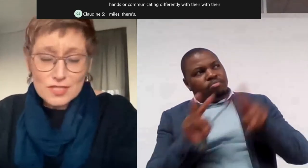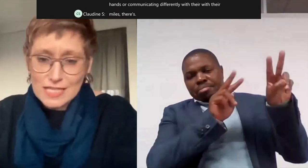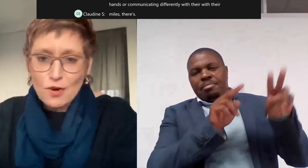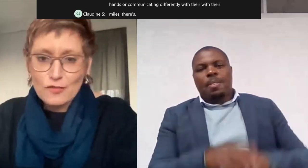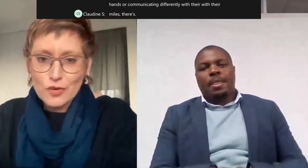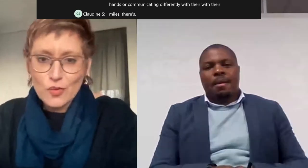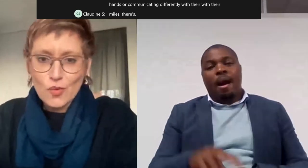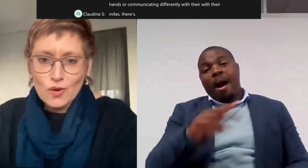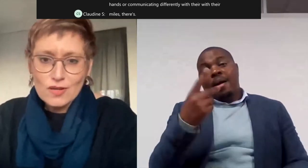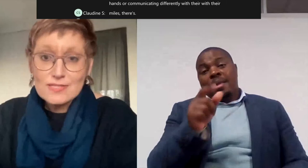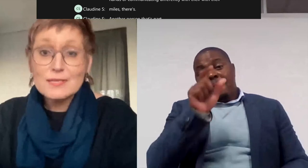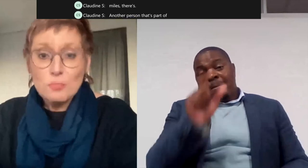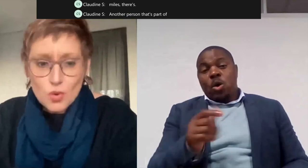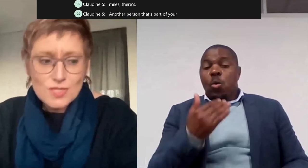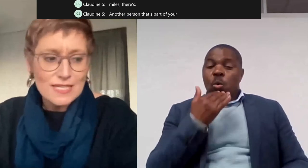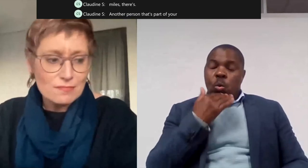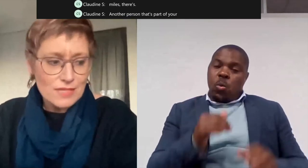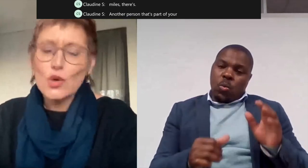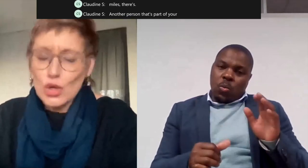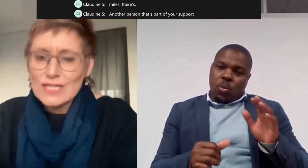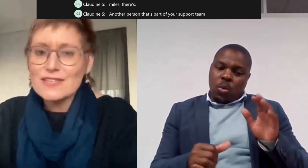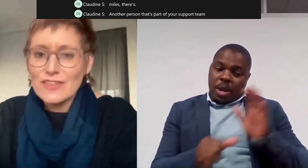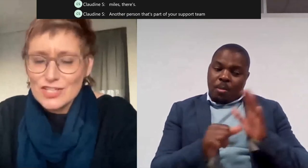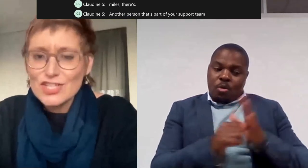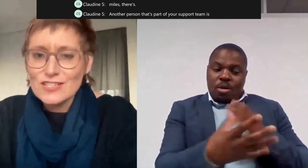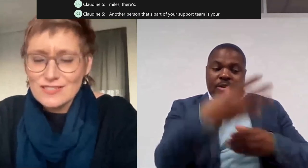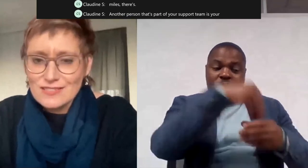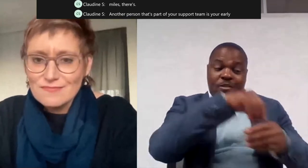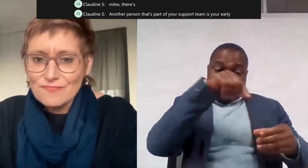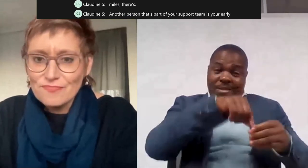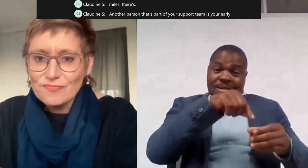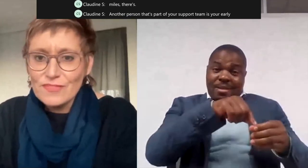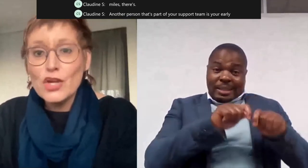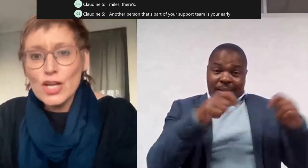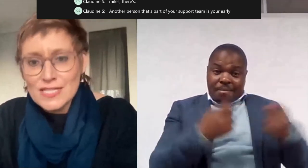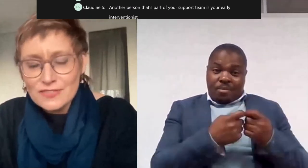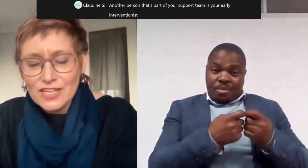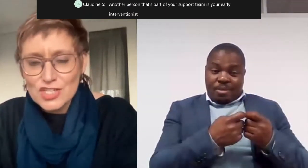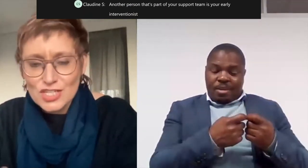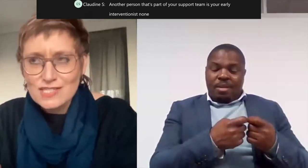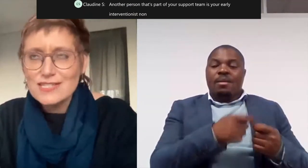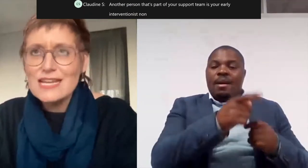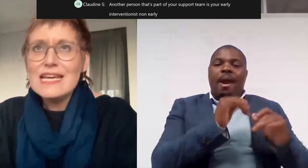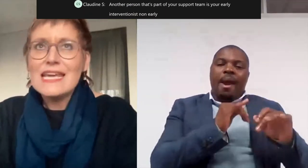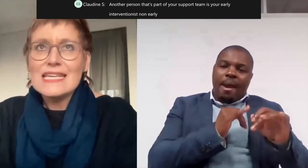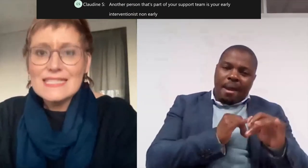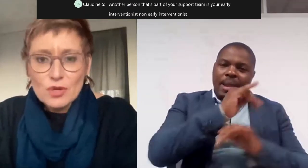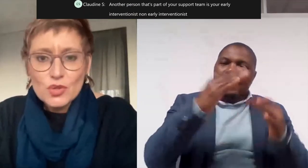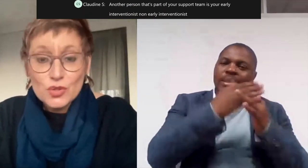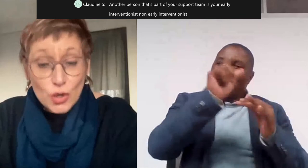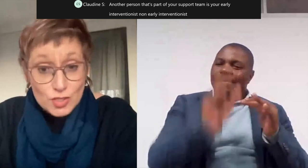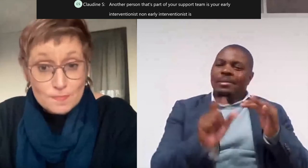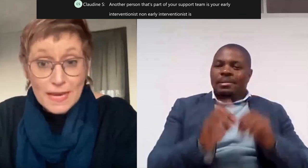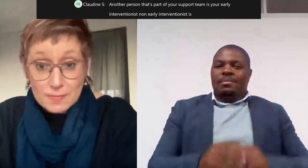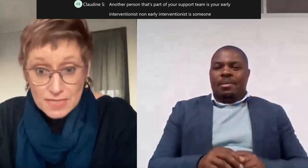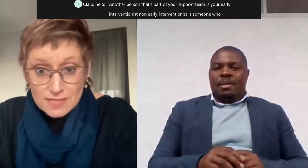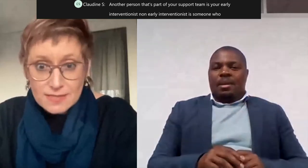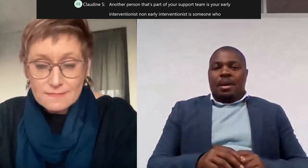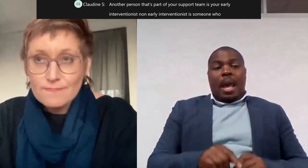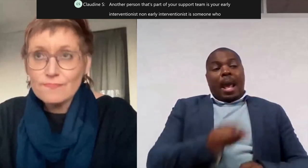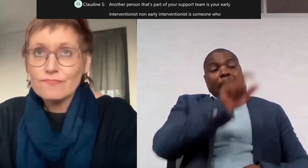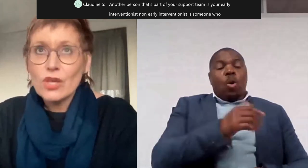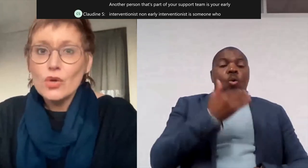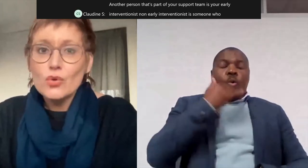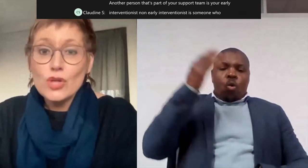Another person that's part of your support team is your early interventionist. Now, an early interventionist is someone who knows